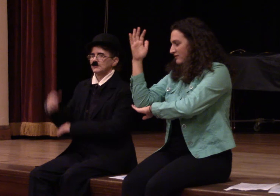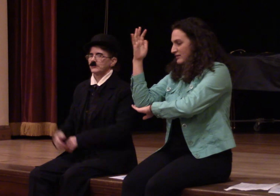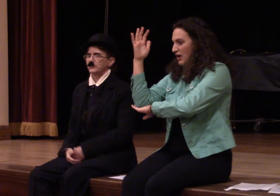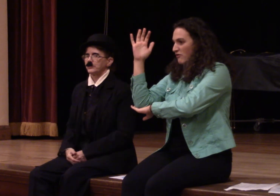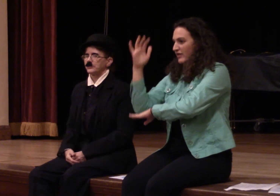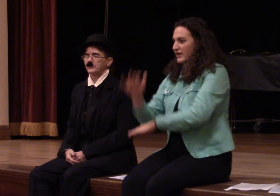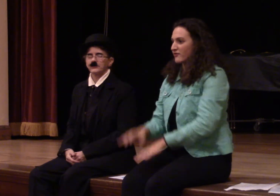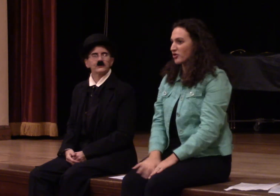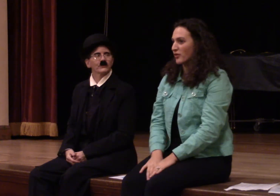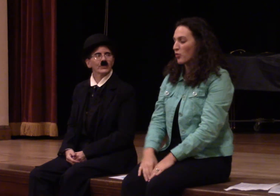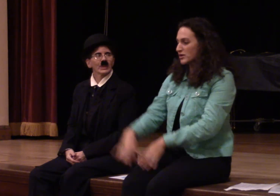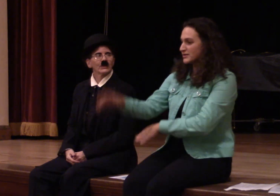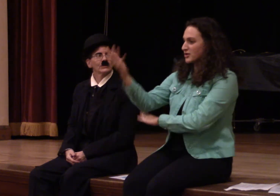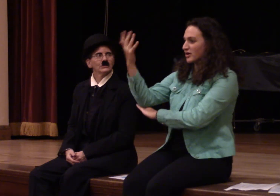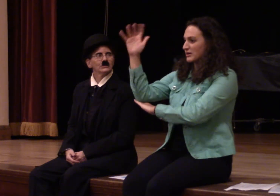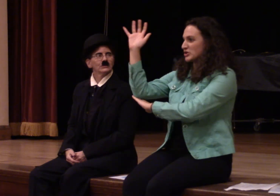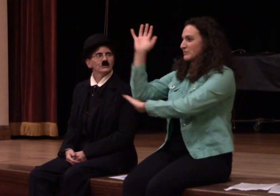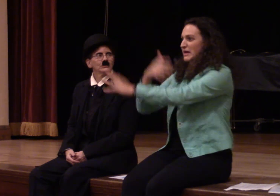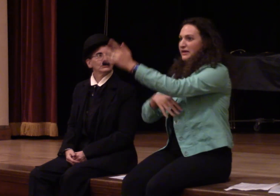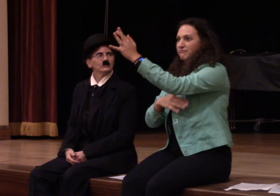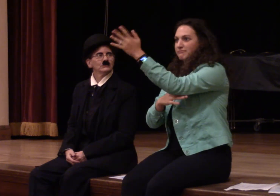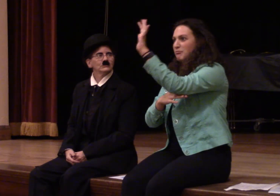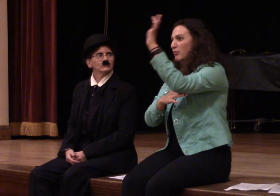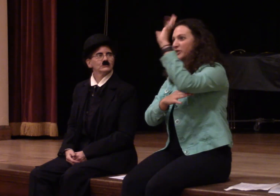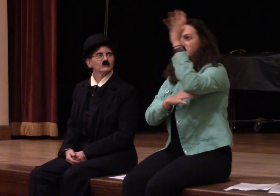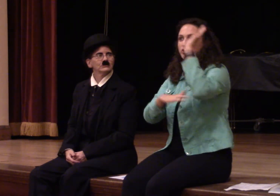Now, if you're in the woods, you're gonna just make a bunch of trees.